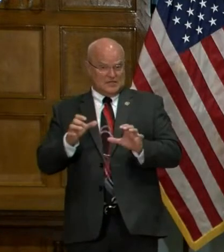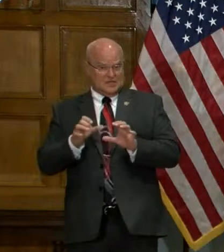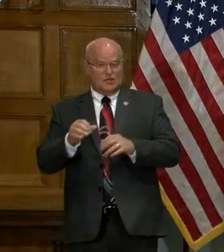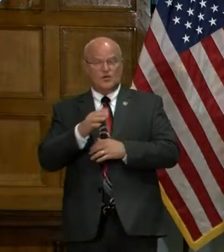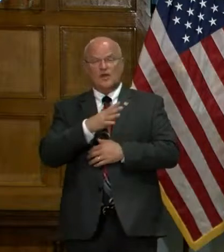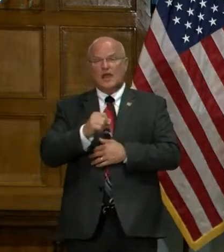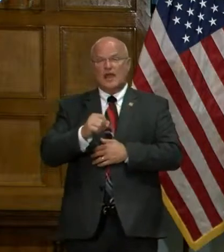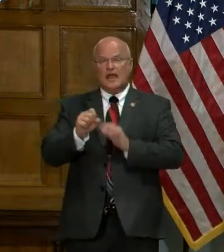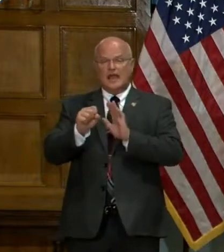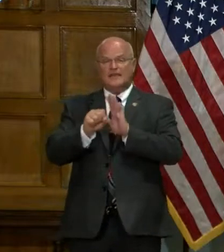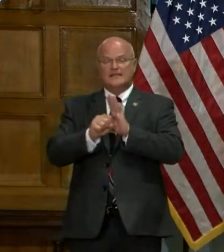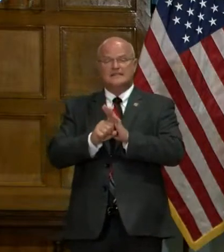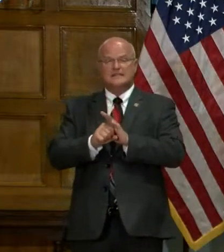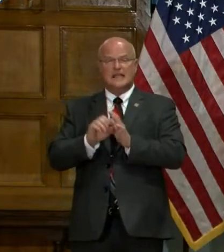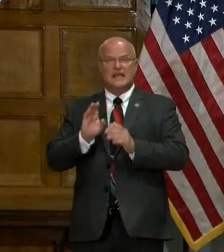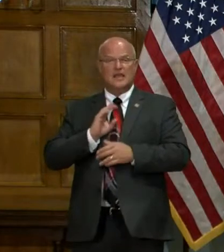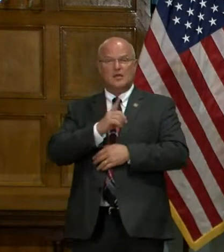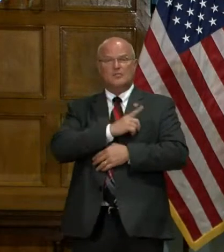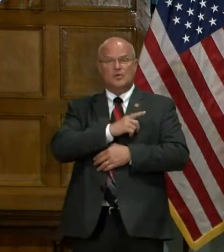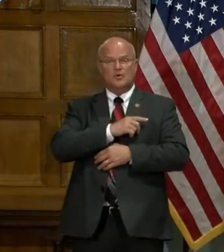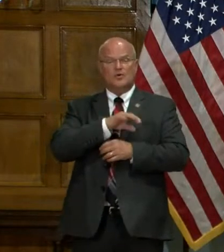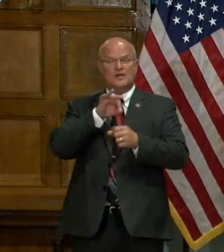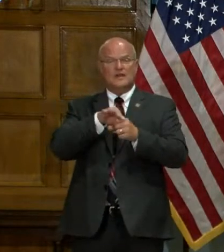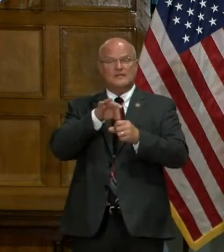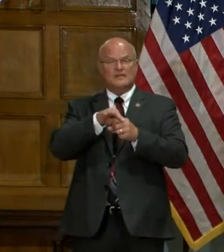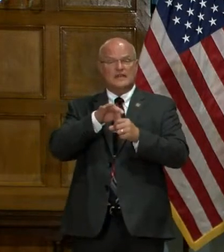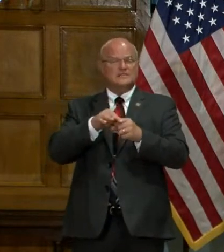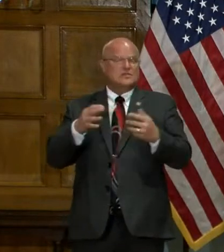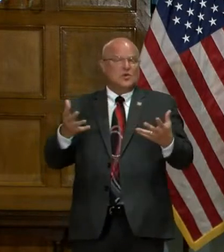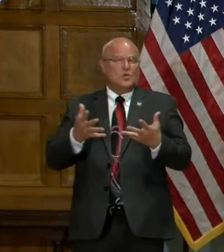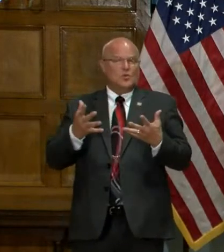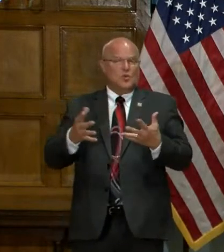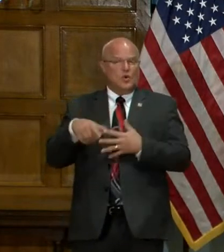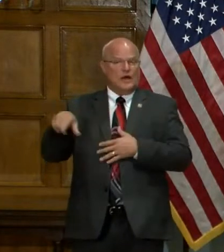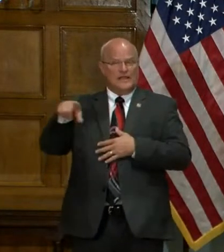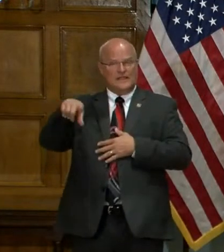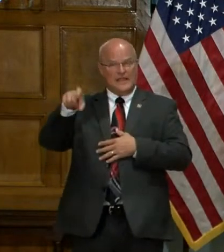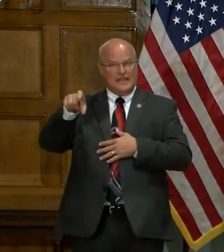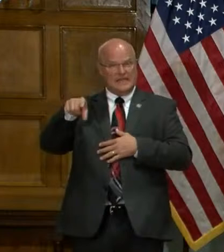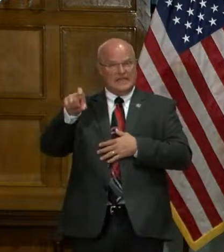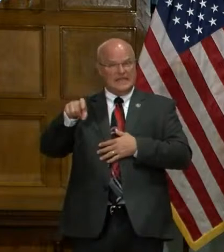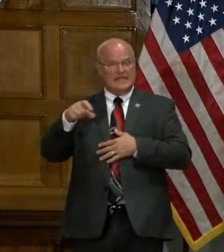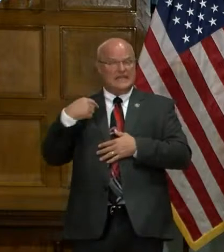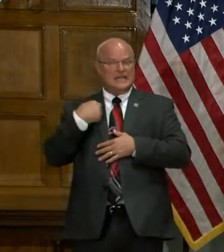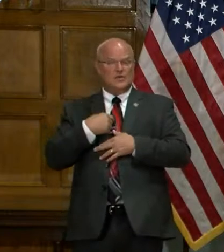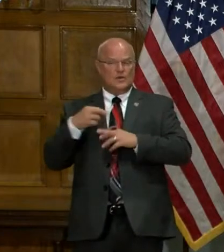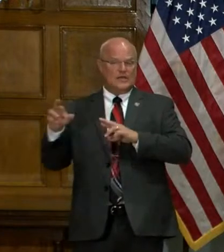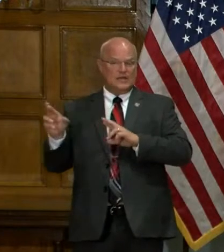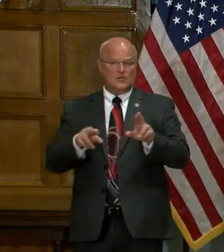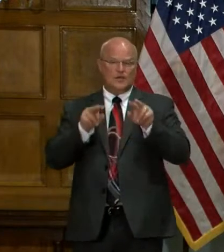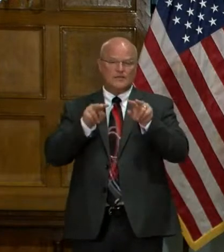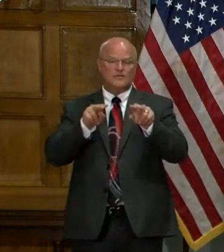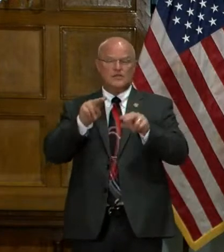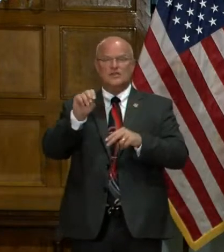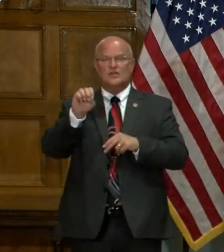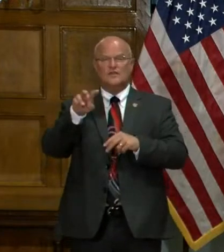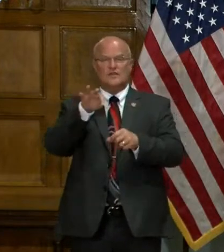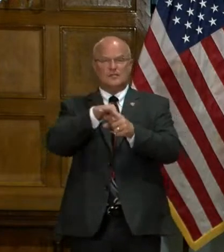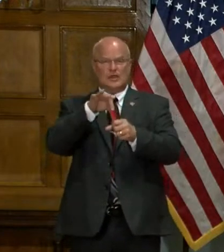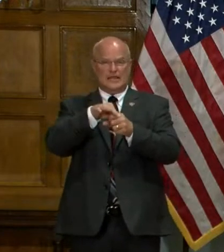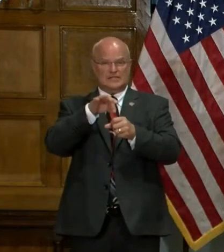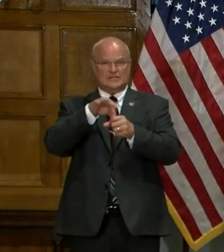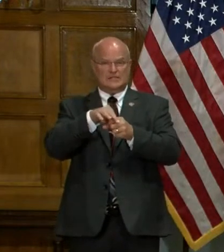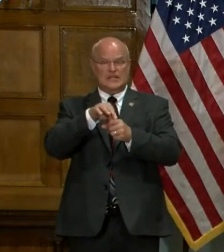the State Board of Election Commissioners as to what relief they need as we prepare and look at a November